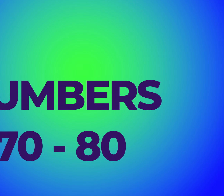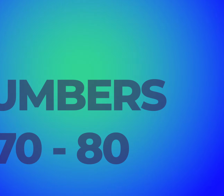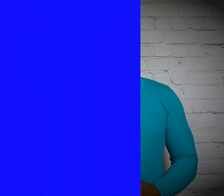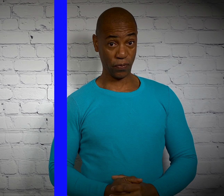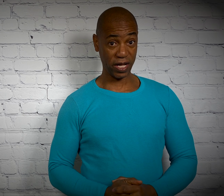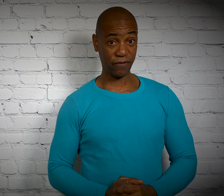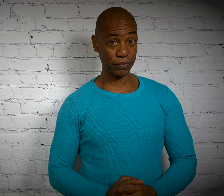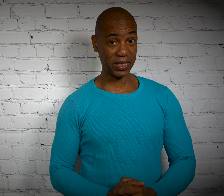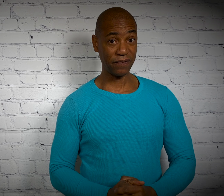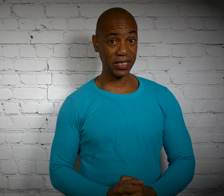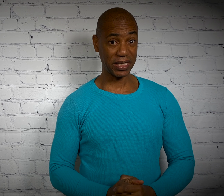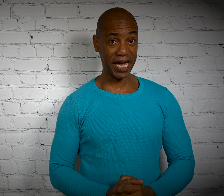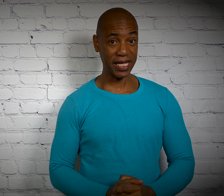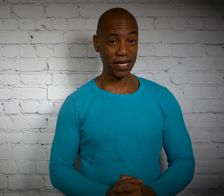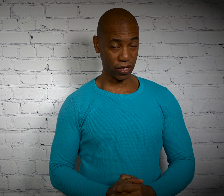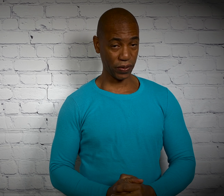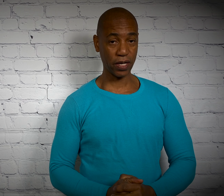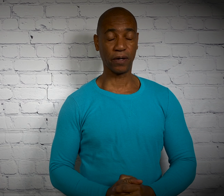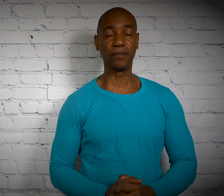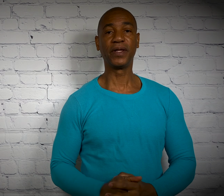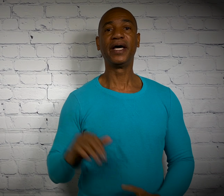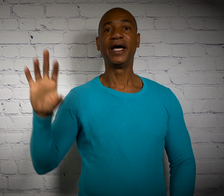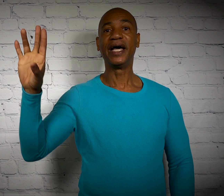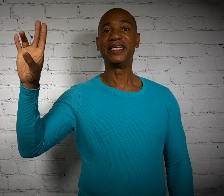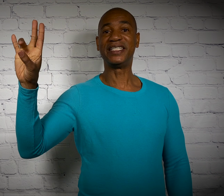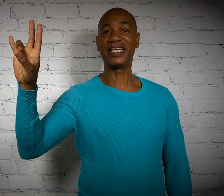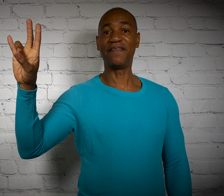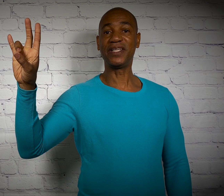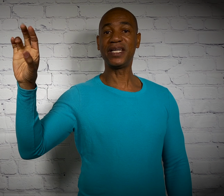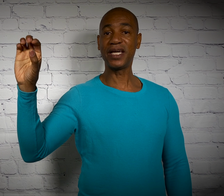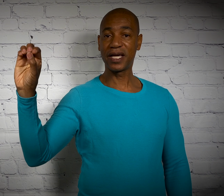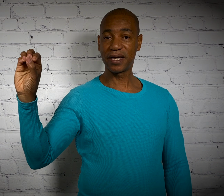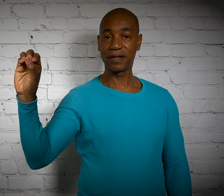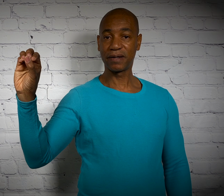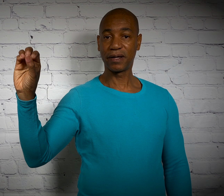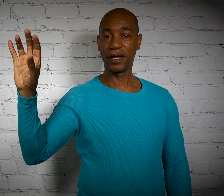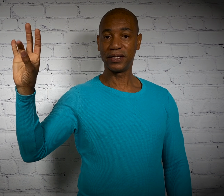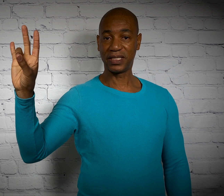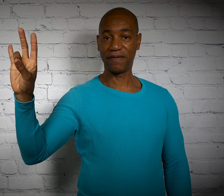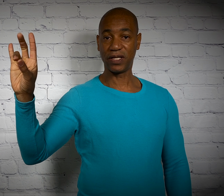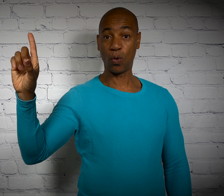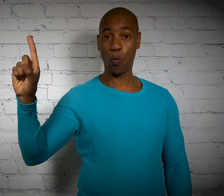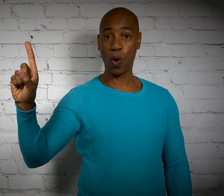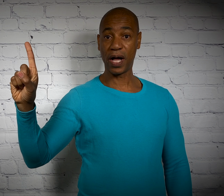Are you ready from 70 to 80? Here we go. 70, 71,